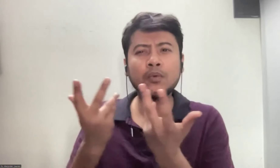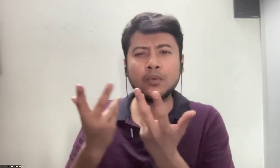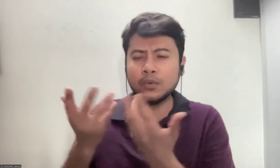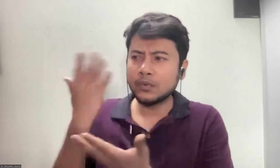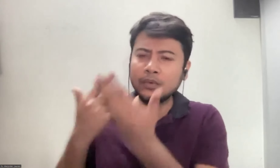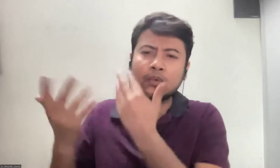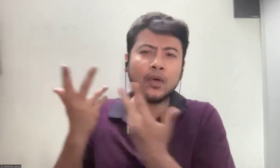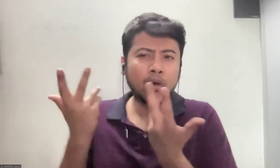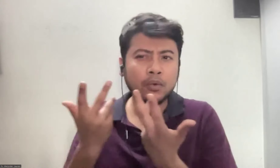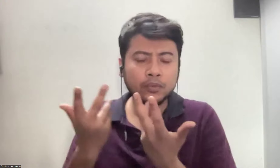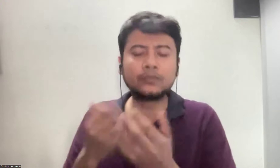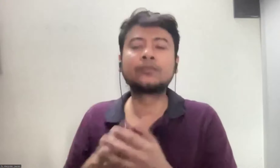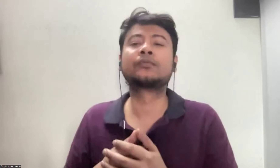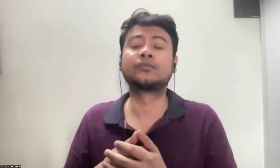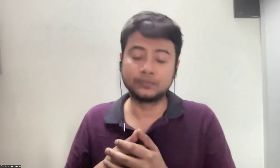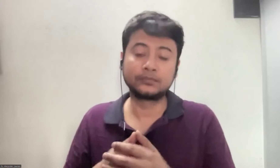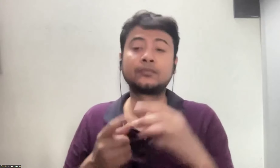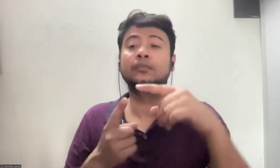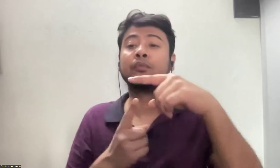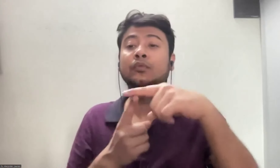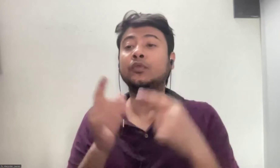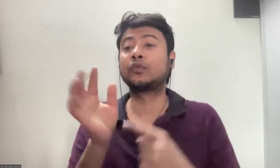she is a pure devotee of Lord Krishna.